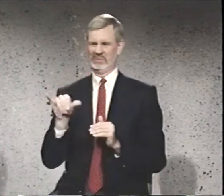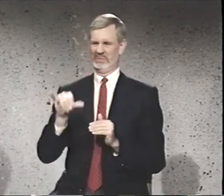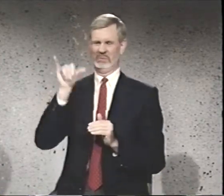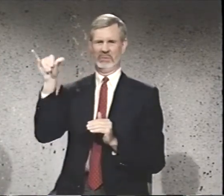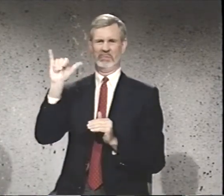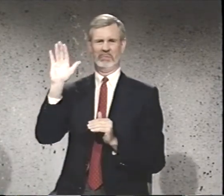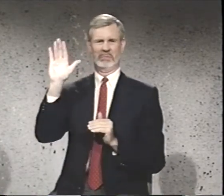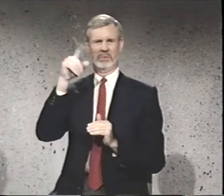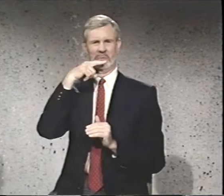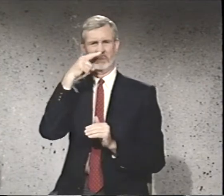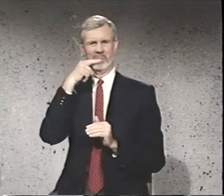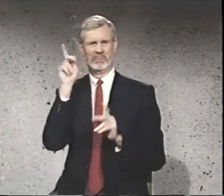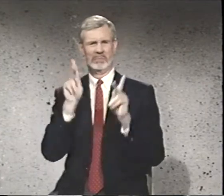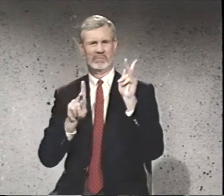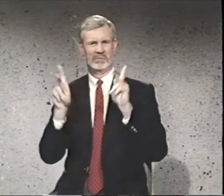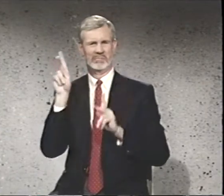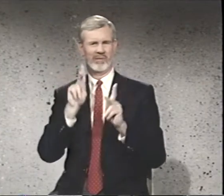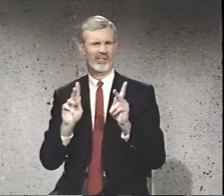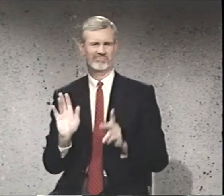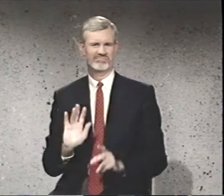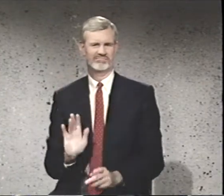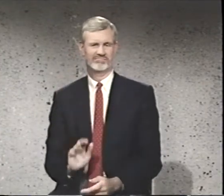class, too much like the way hearing people communicate.